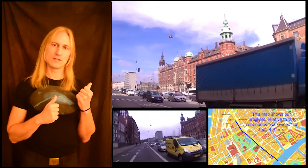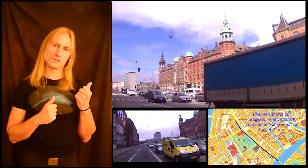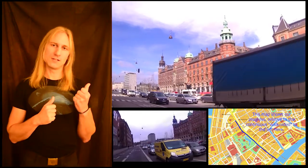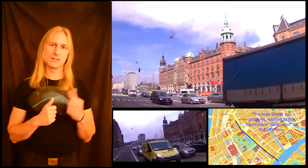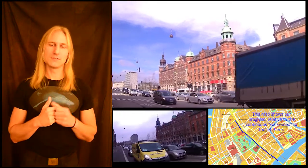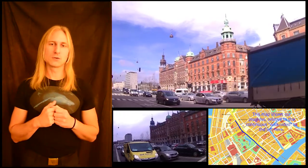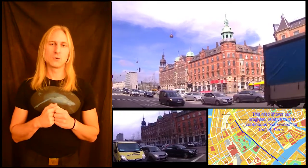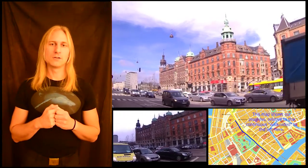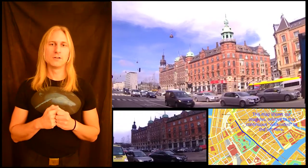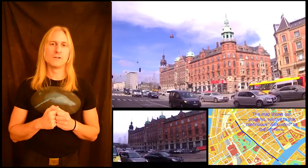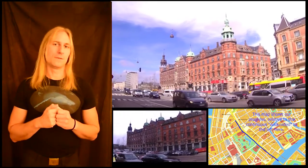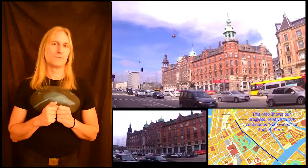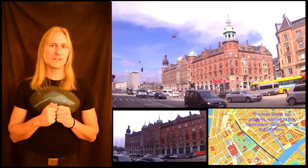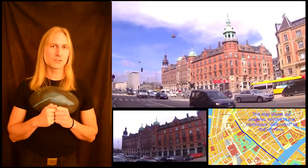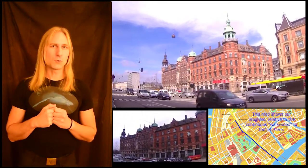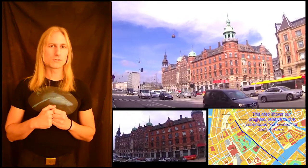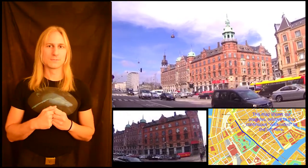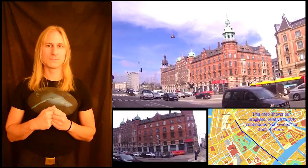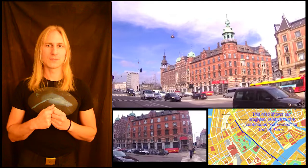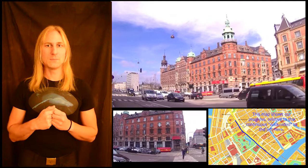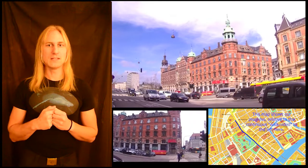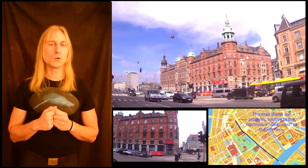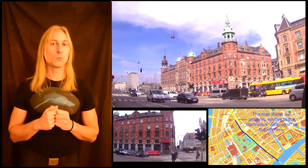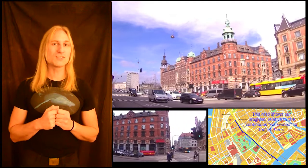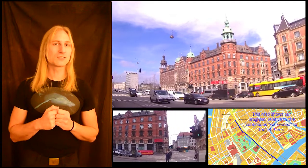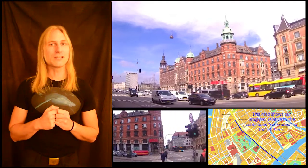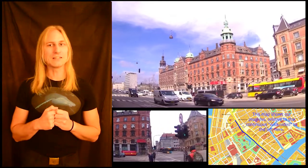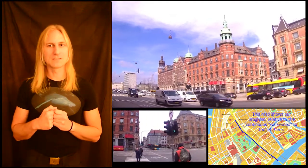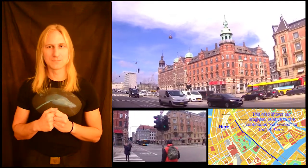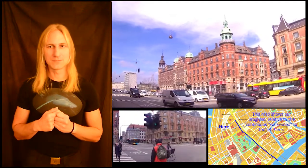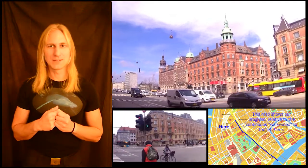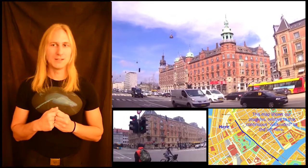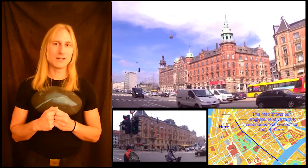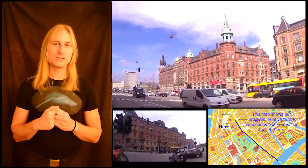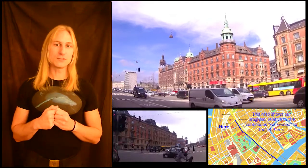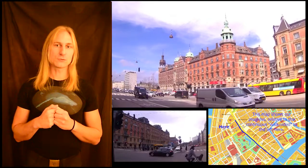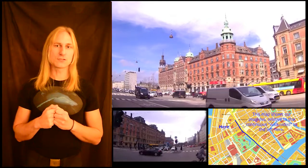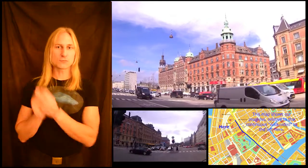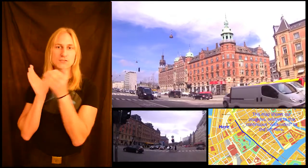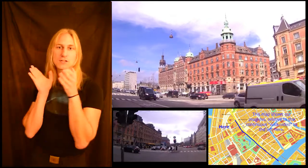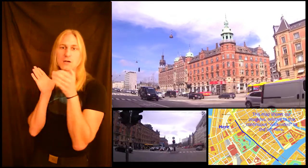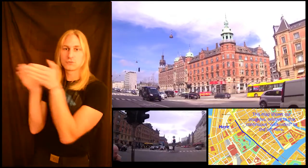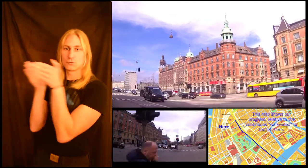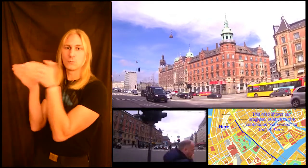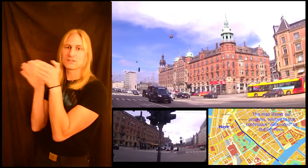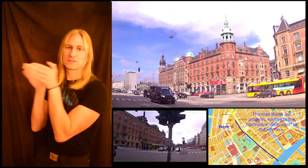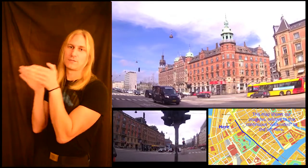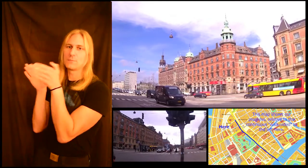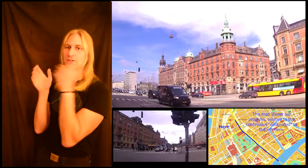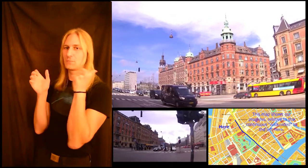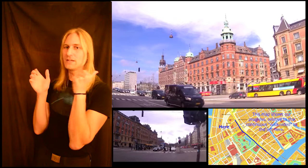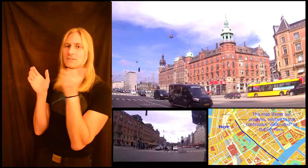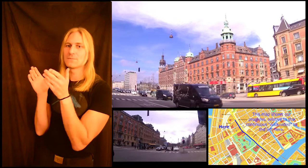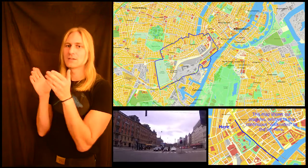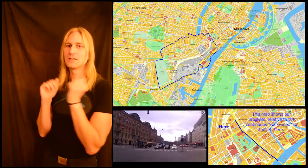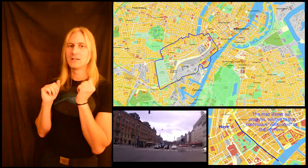train station here is called Vesterport, meaning West Gate, and the district stretching out to the west from